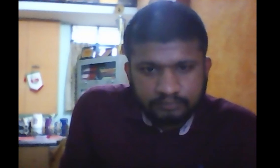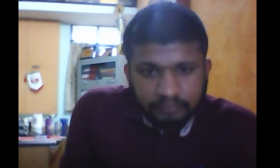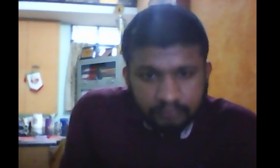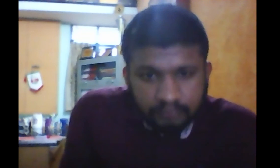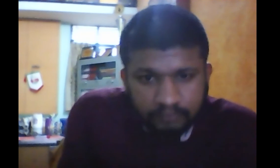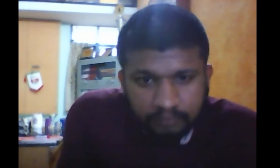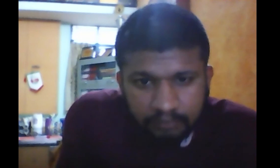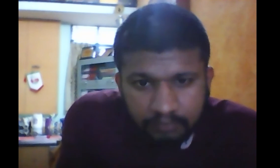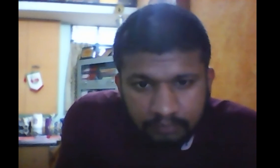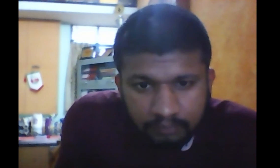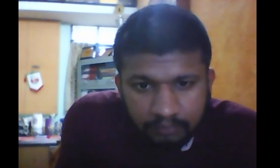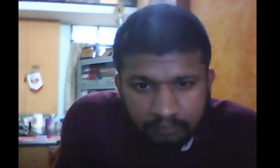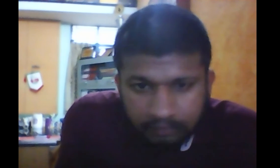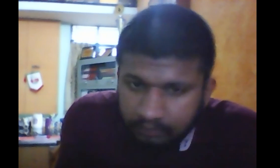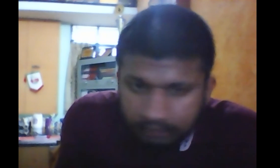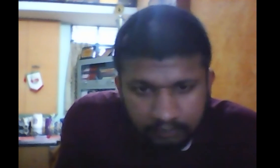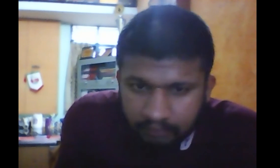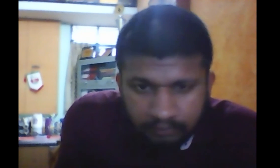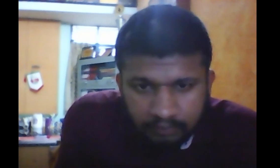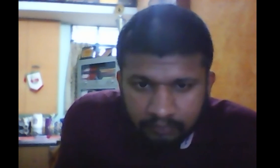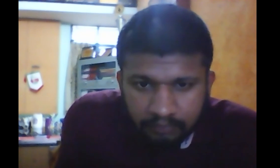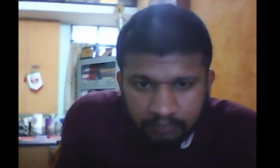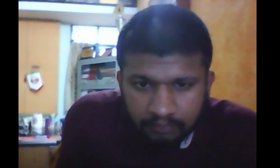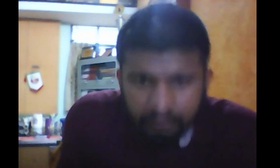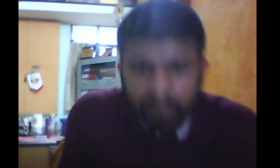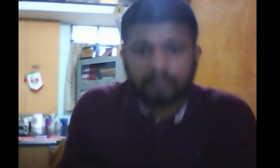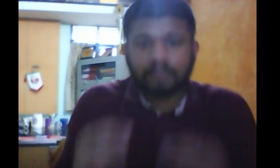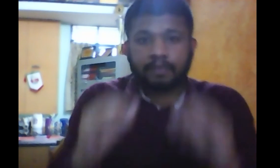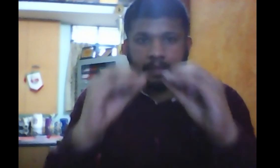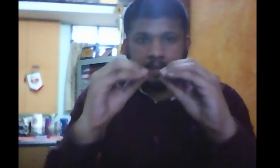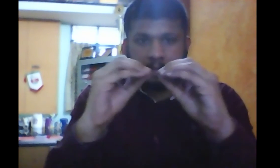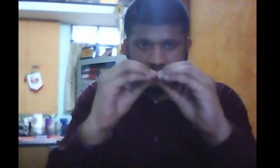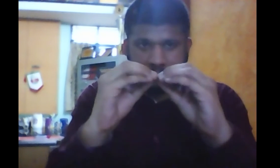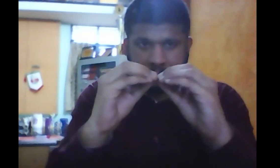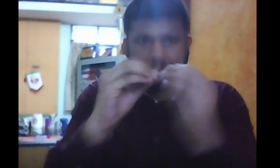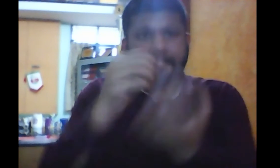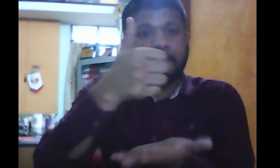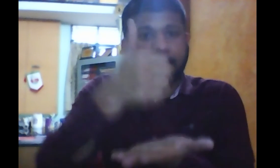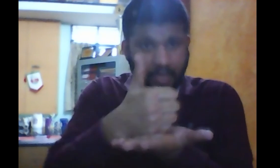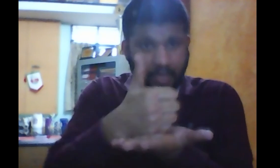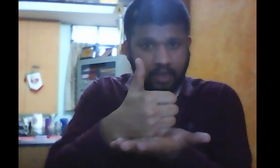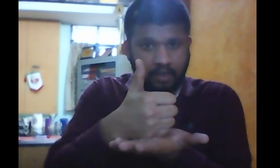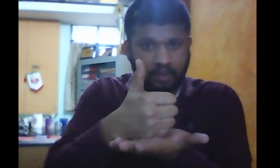Where is the bank? Good. Place where? Place and where?